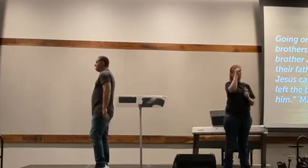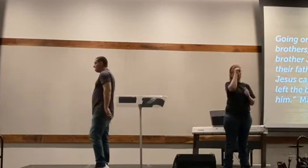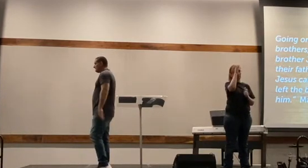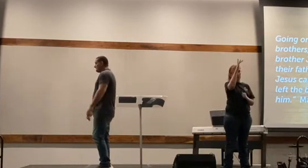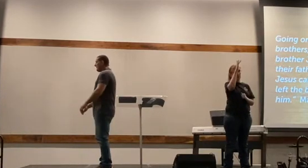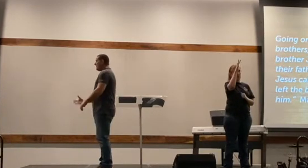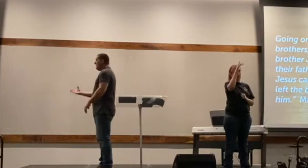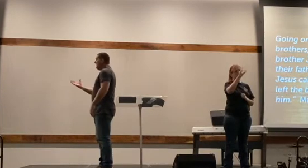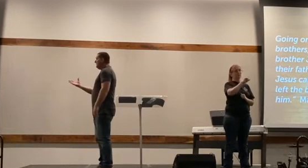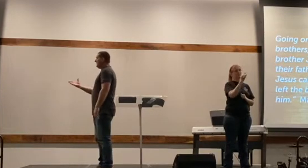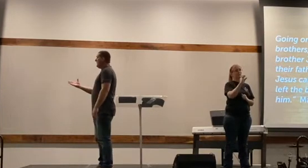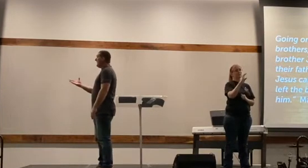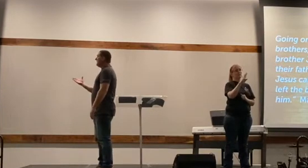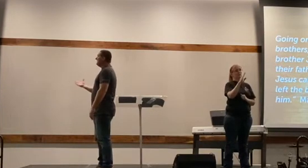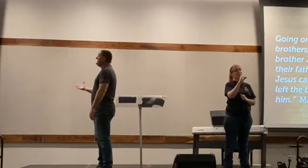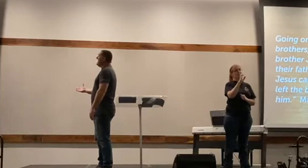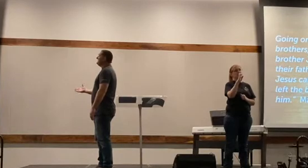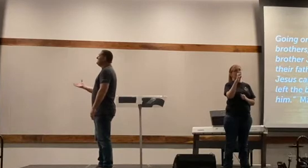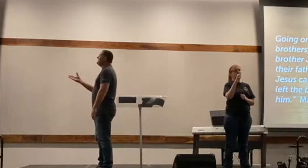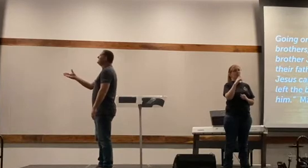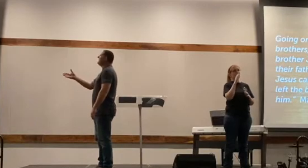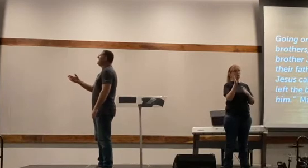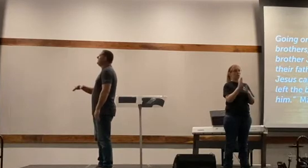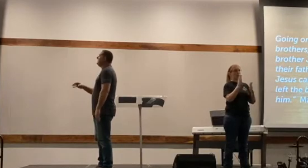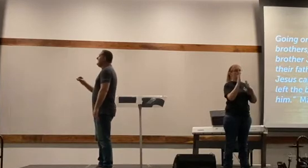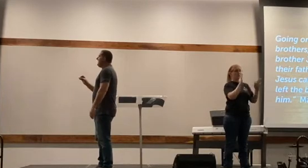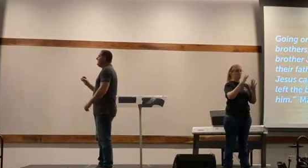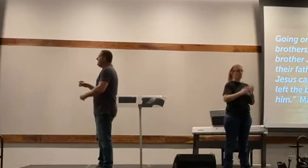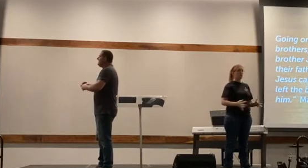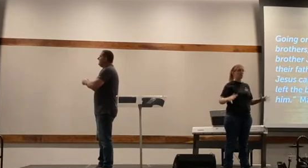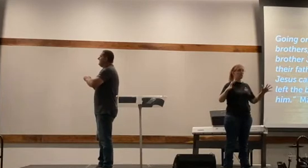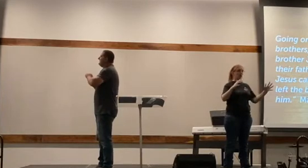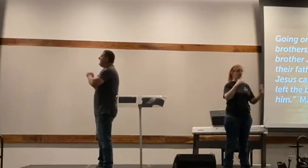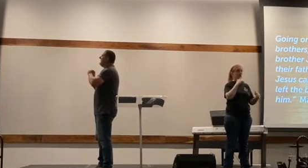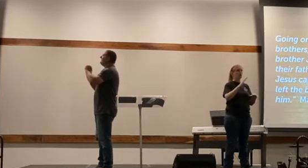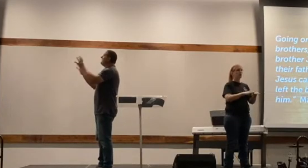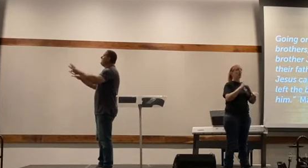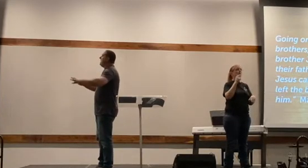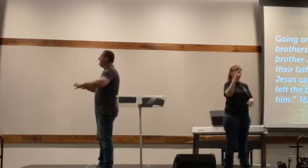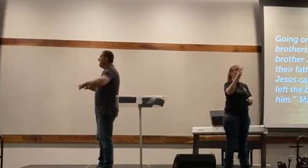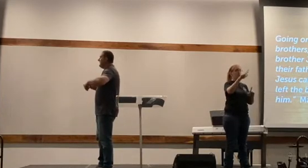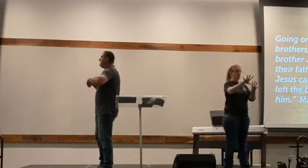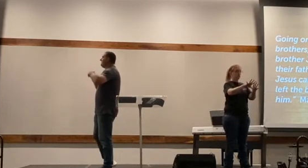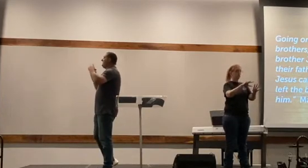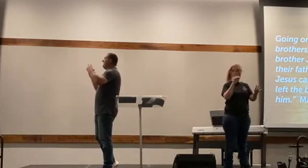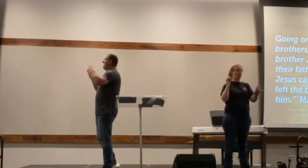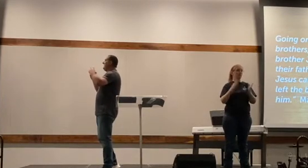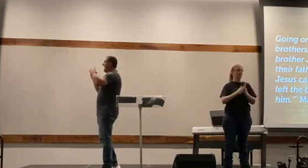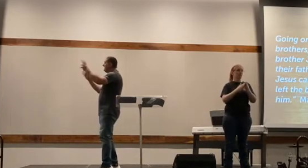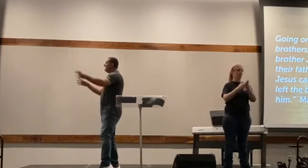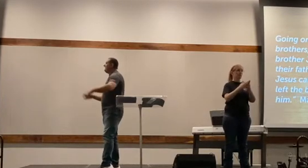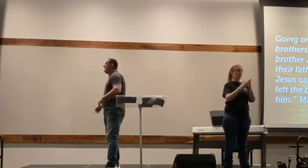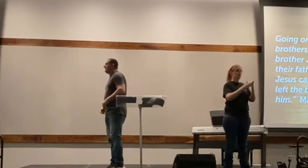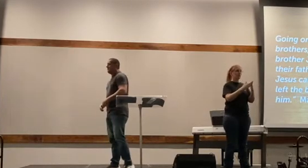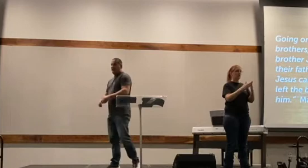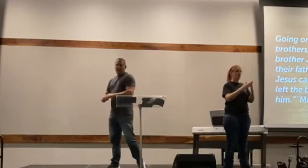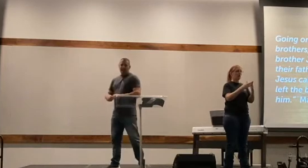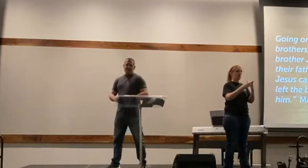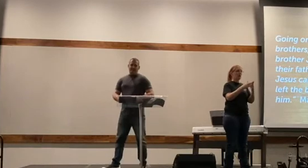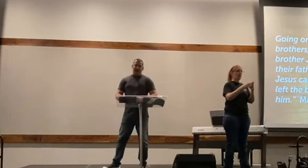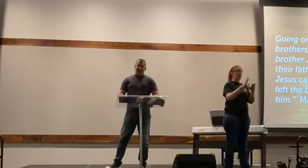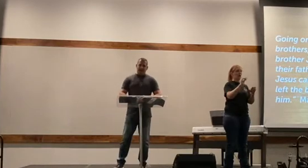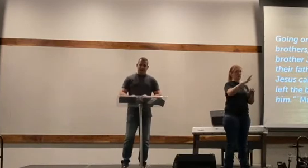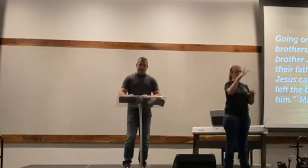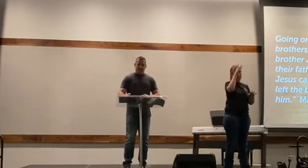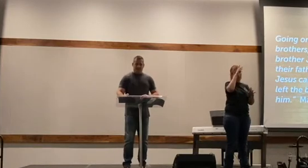Zebedee, preparing their nets. Jesus called them, and immediately they left the boat and their father, and